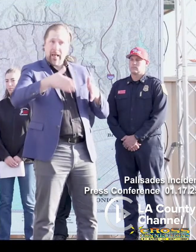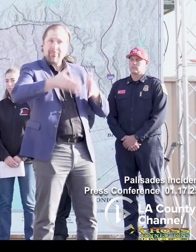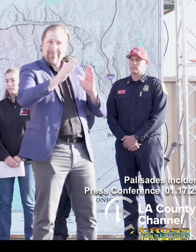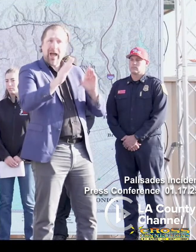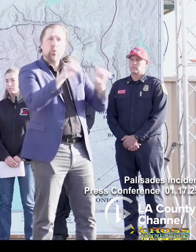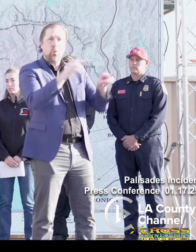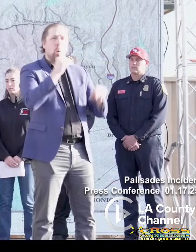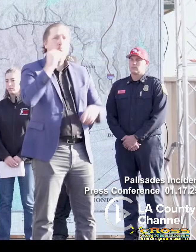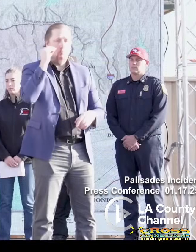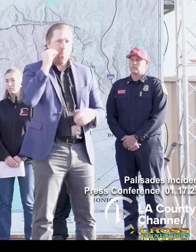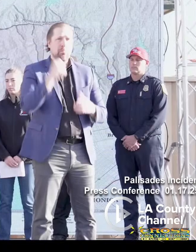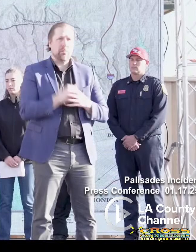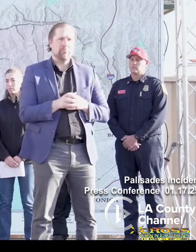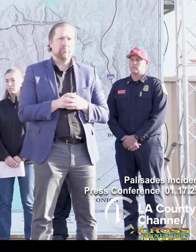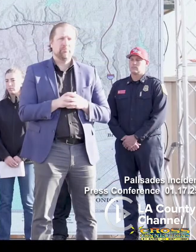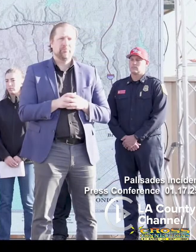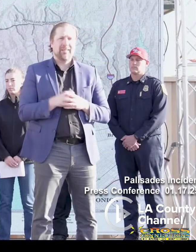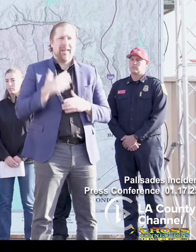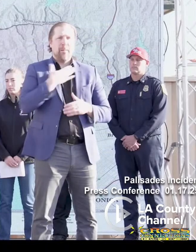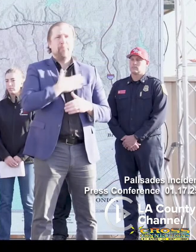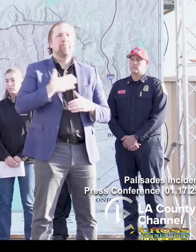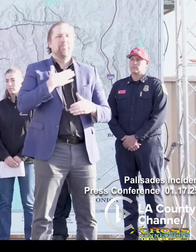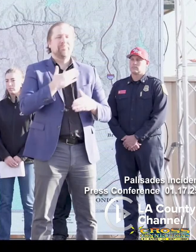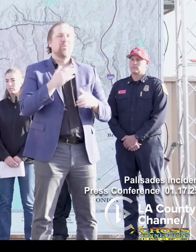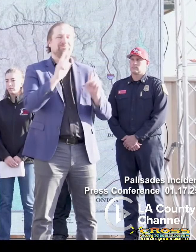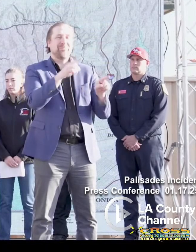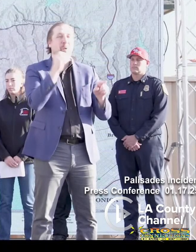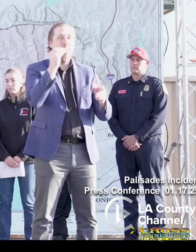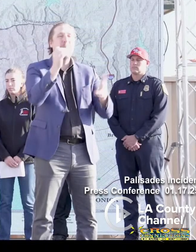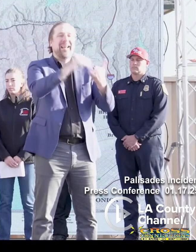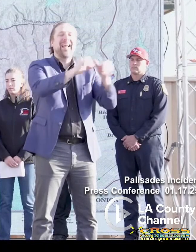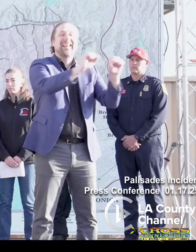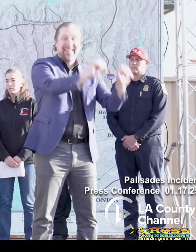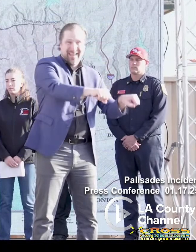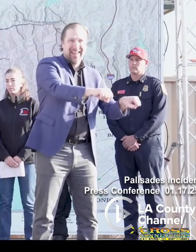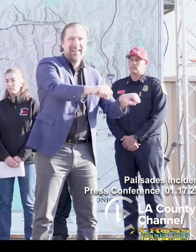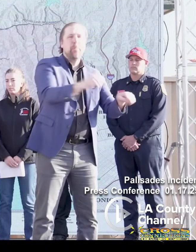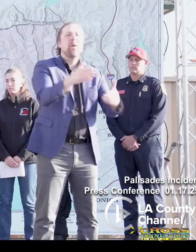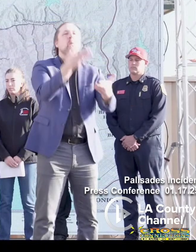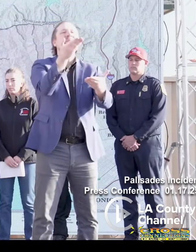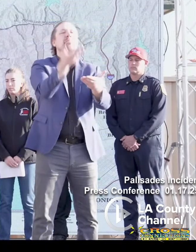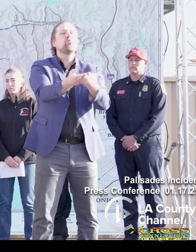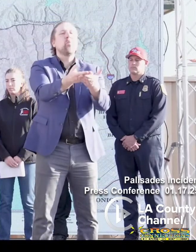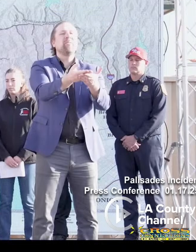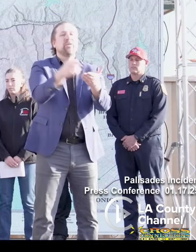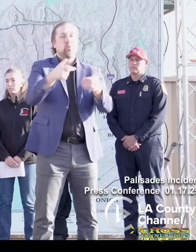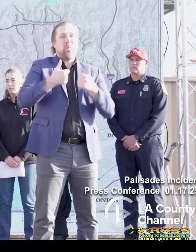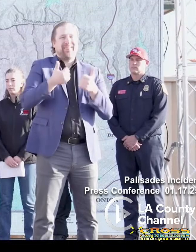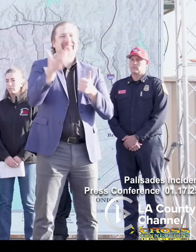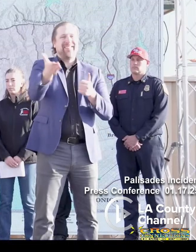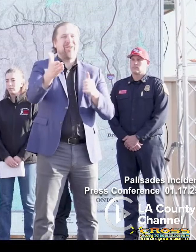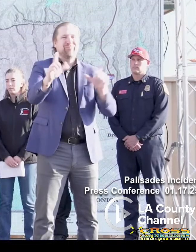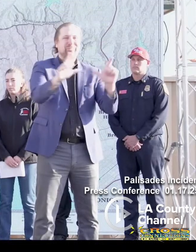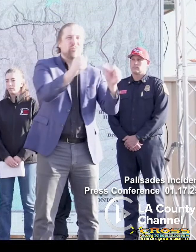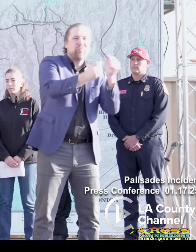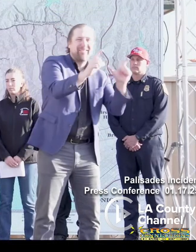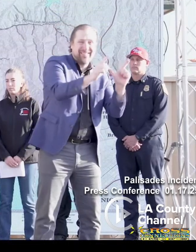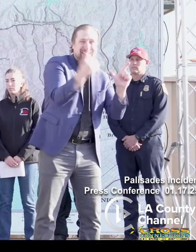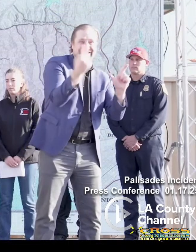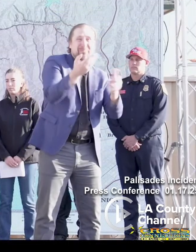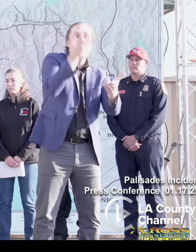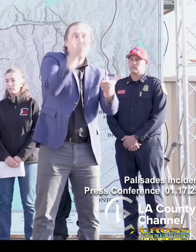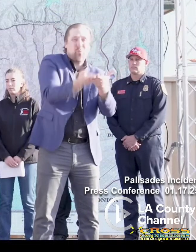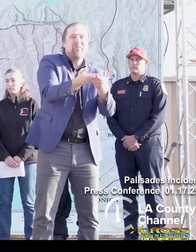return to your home, please have proof of residency to avoid any further delay in